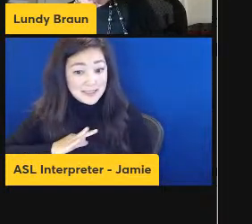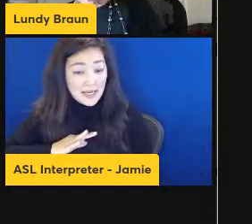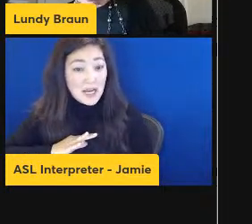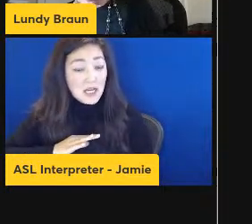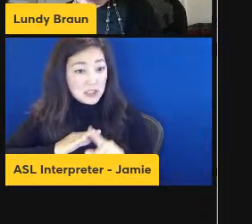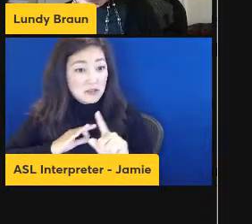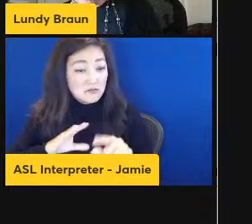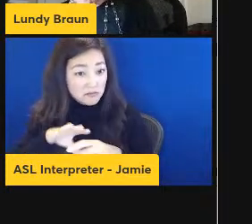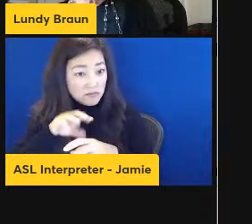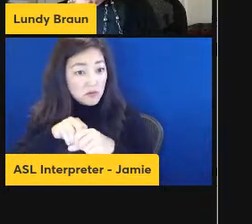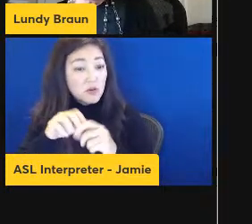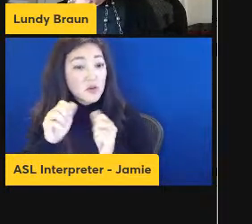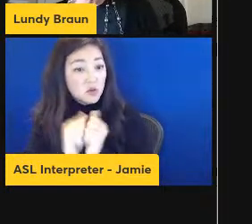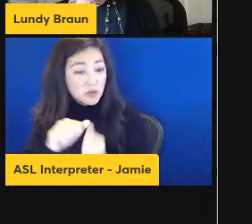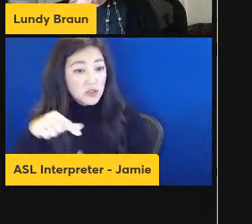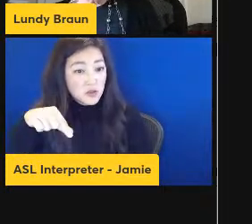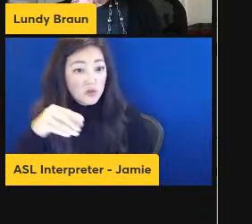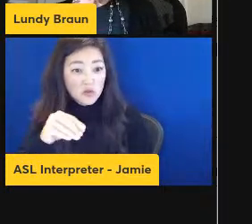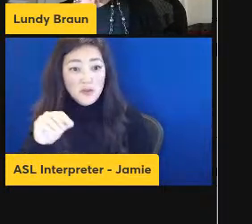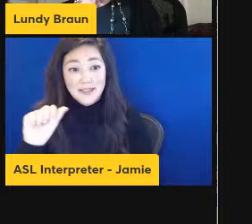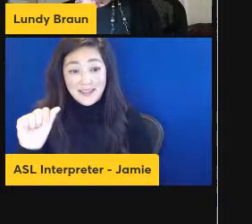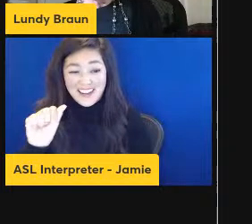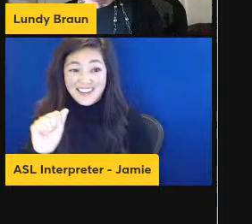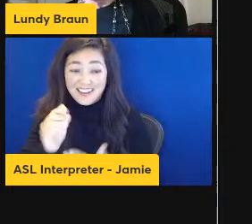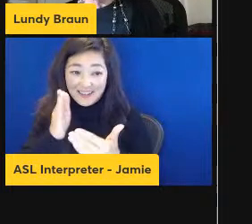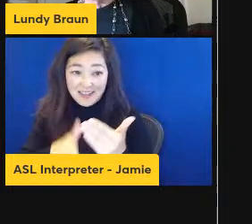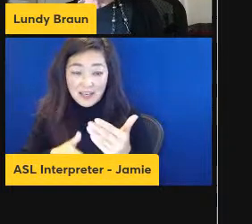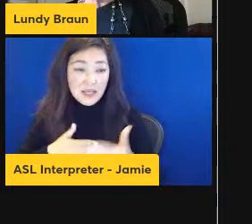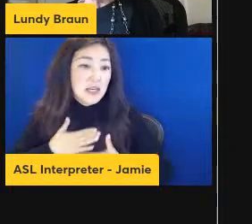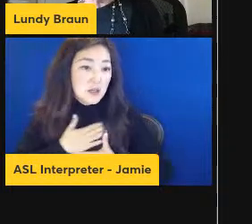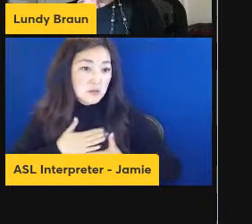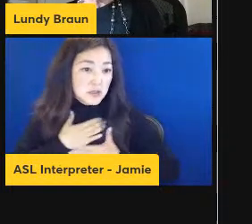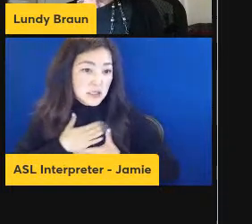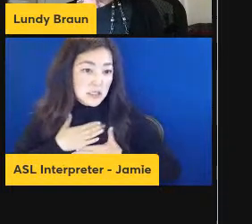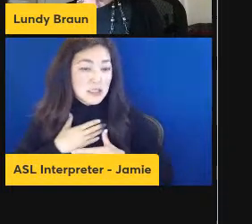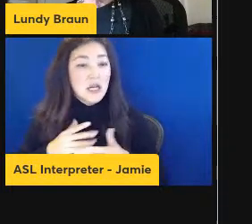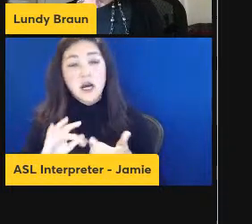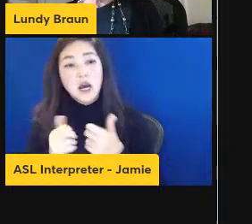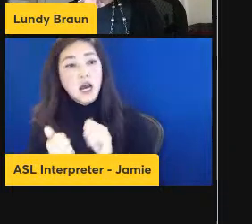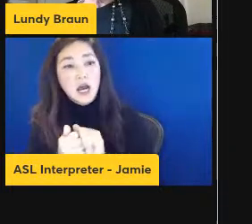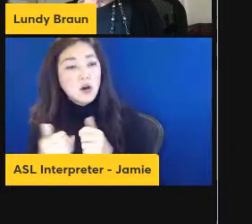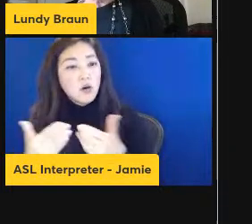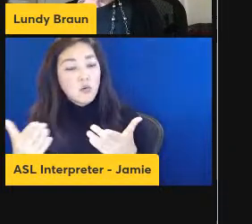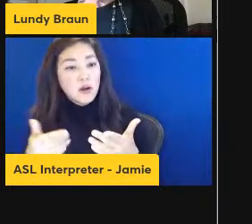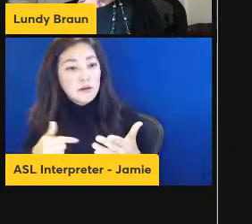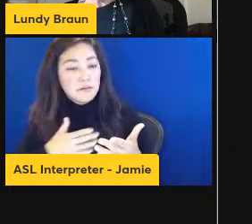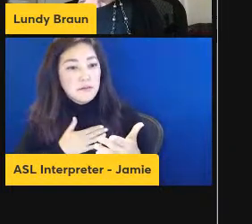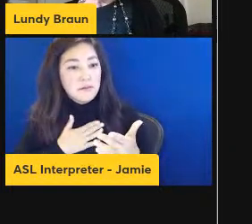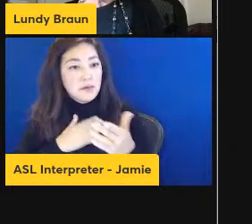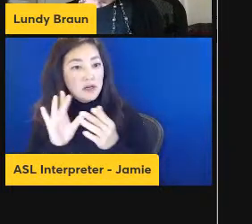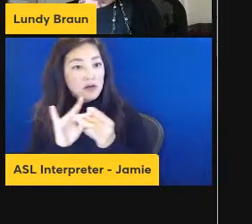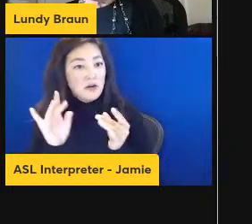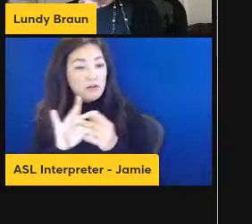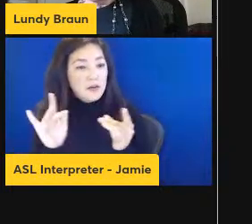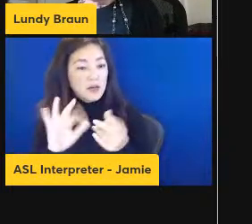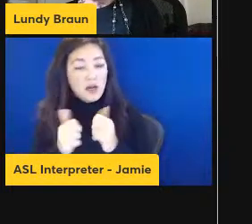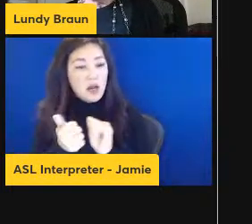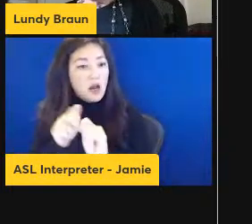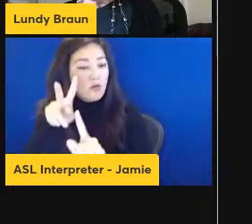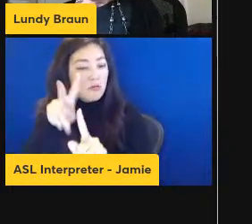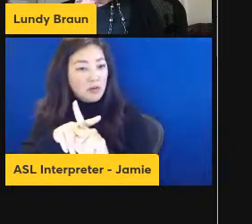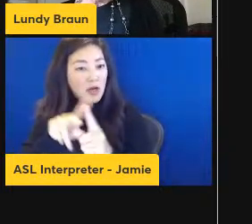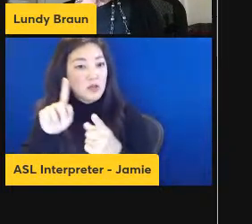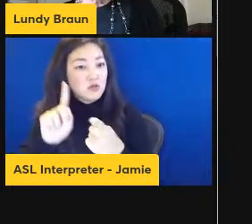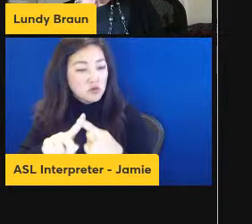participate in the Q&A at the end about how what I'm saying applies to